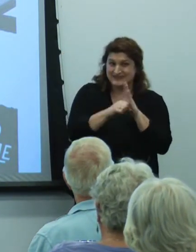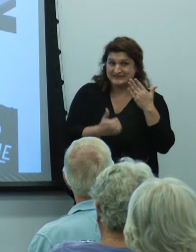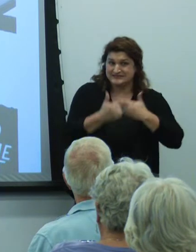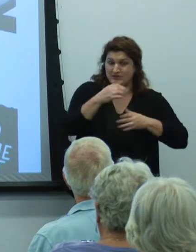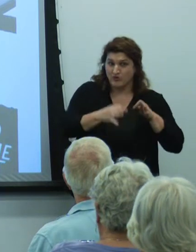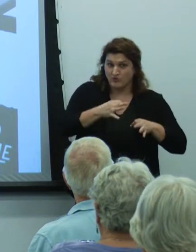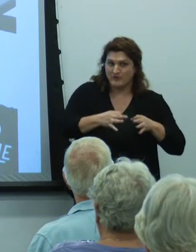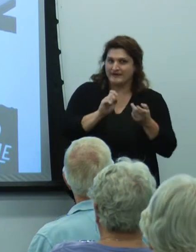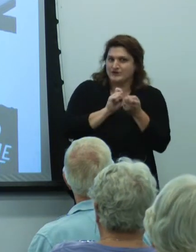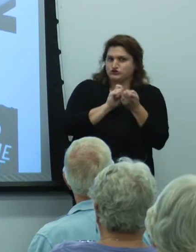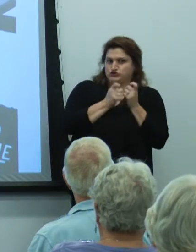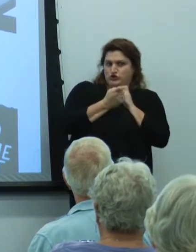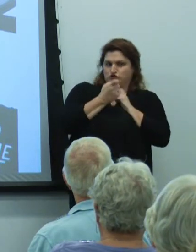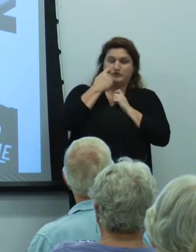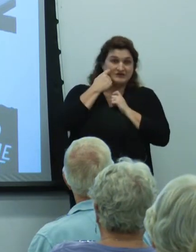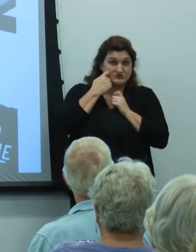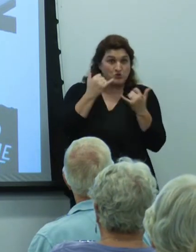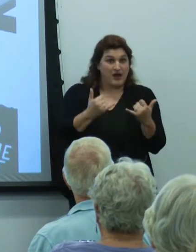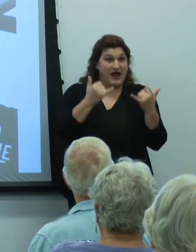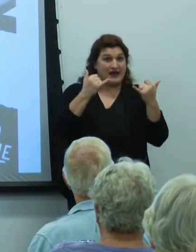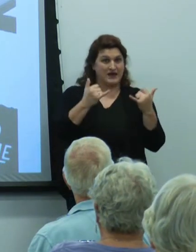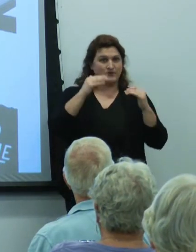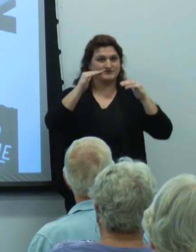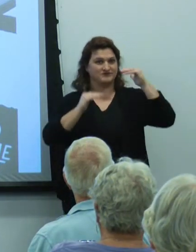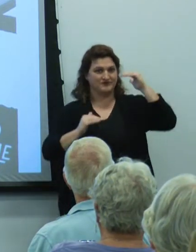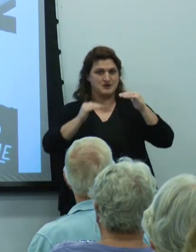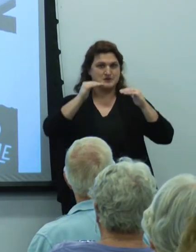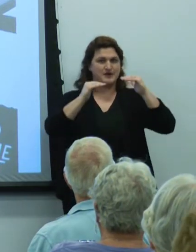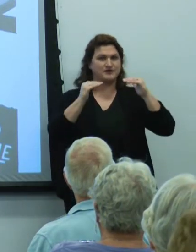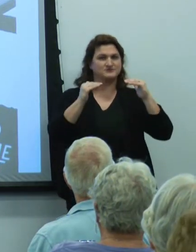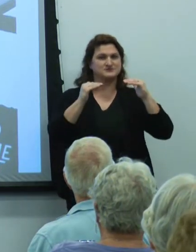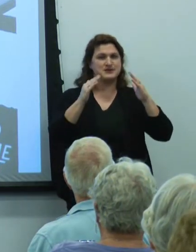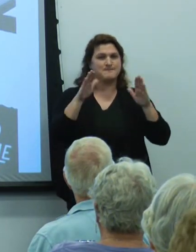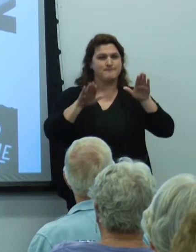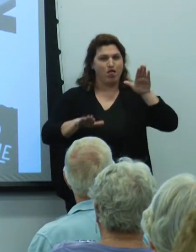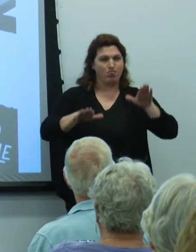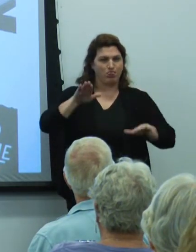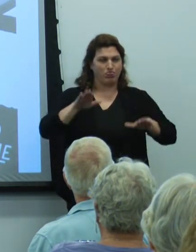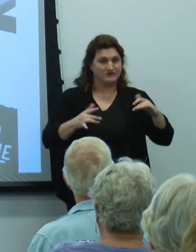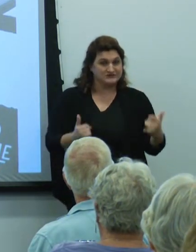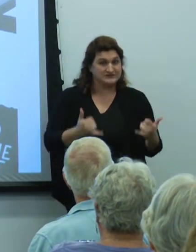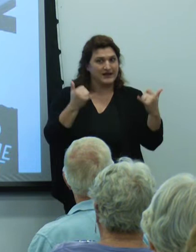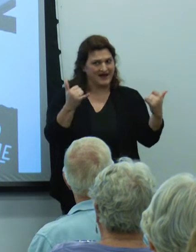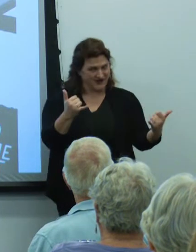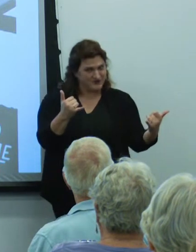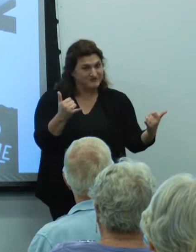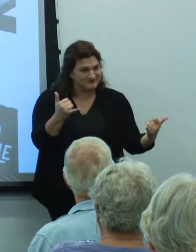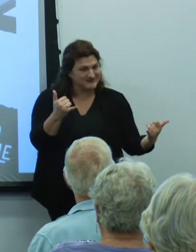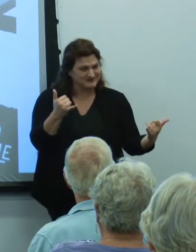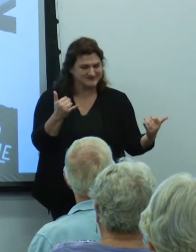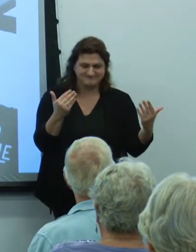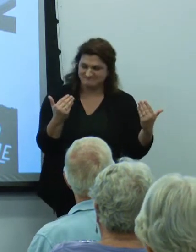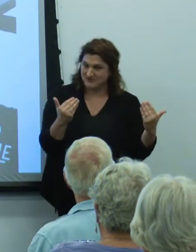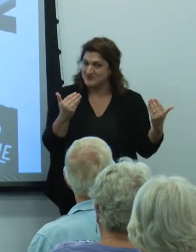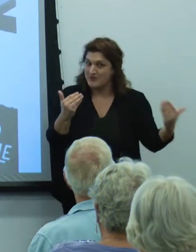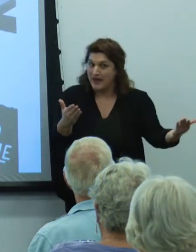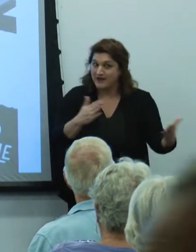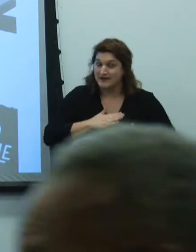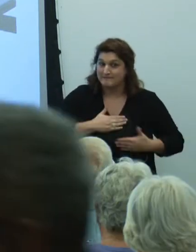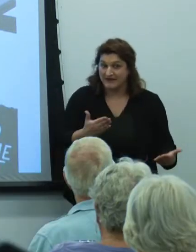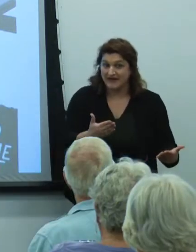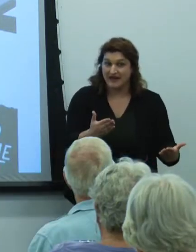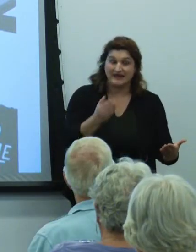much more balanced. And let's face it, when it comes to assessing whether something meets